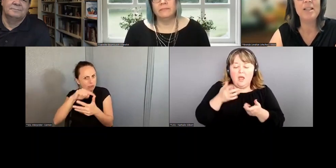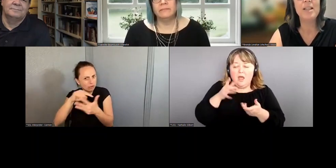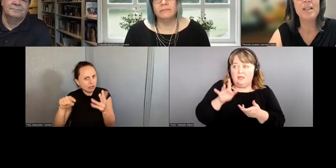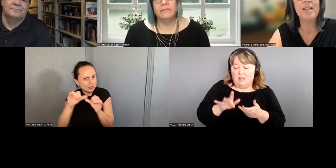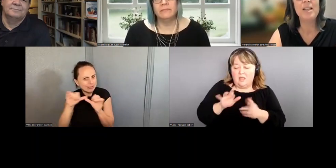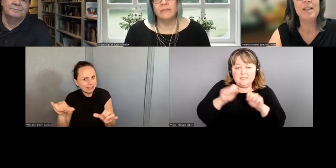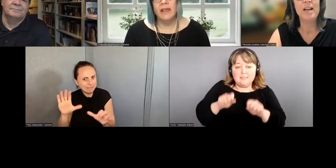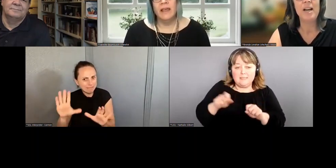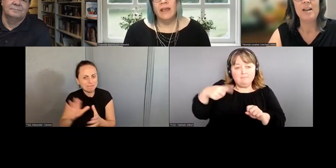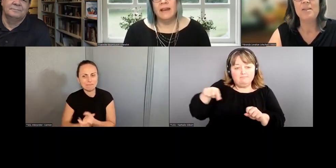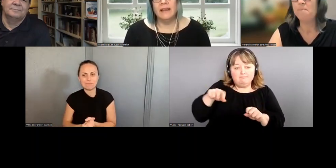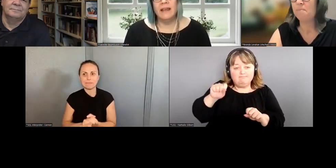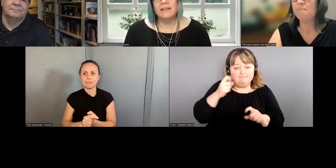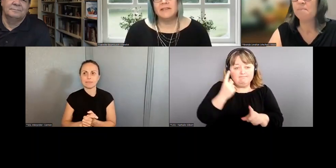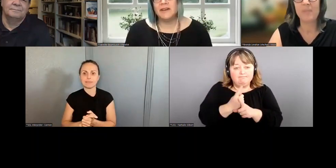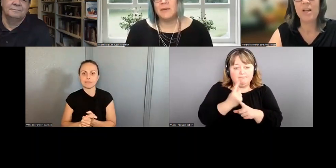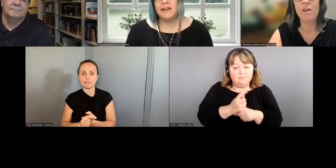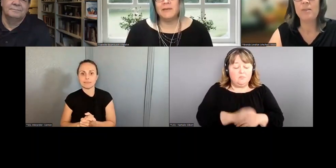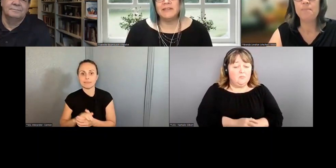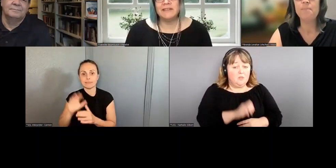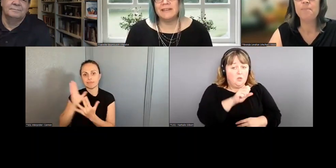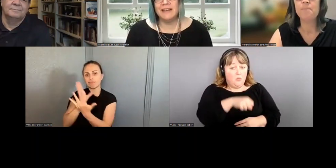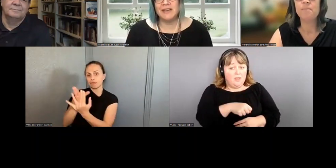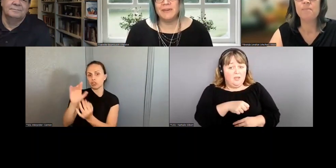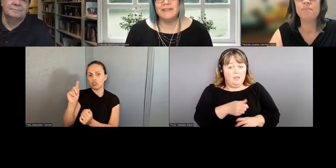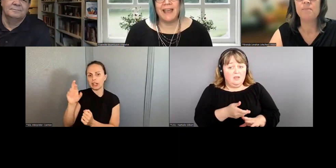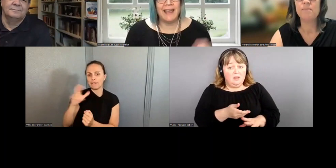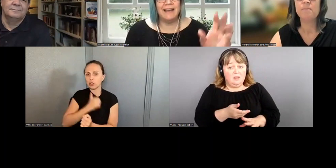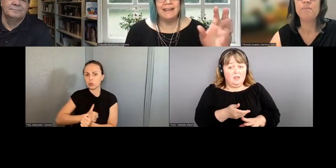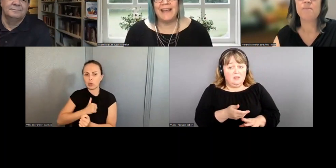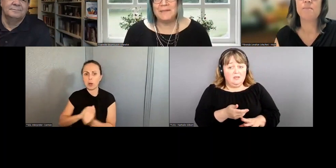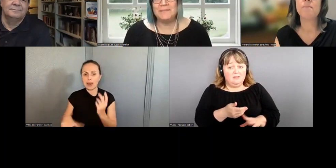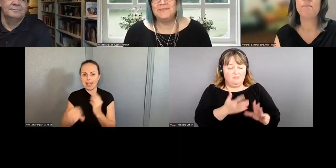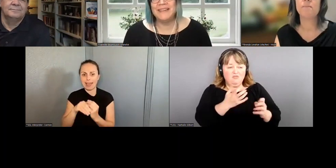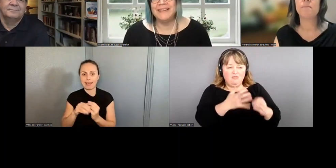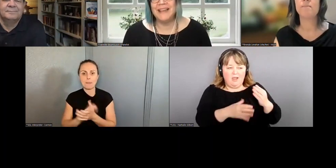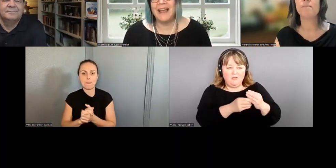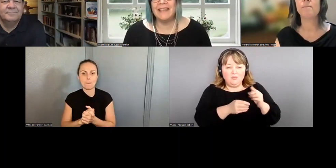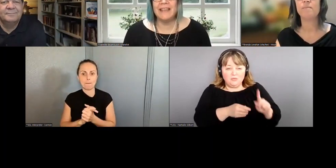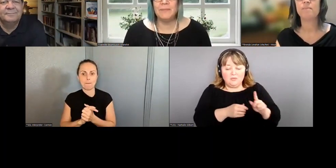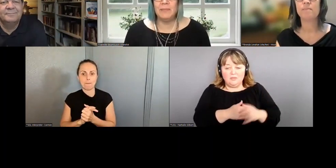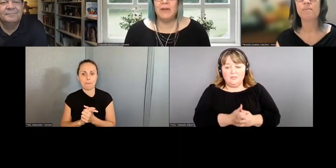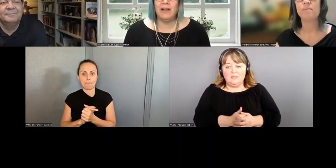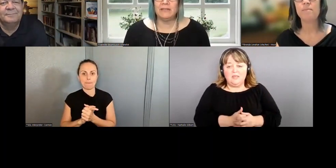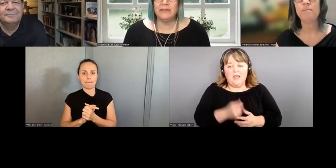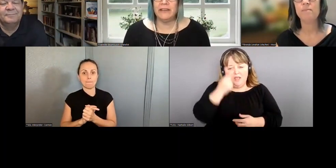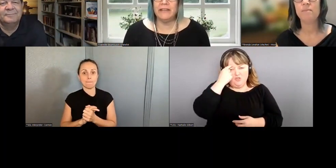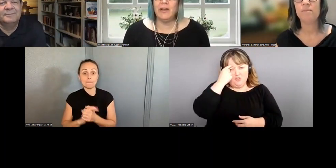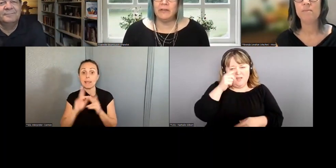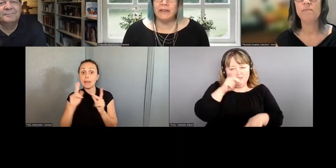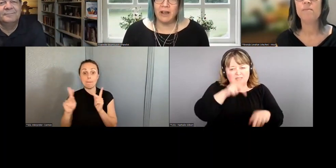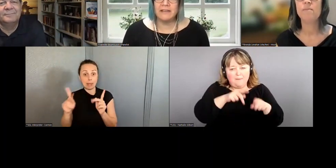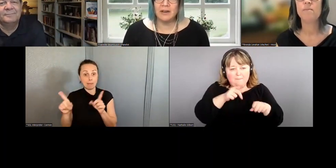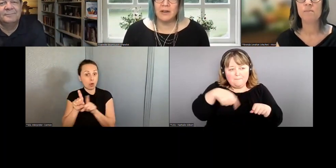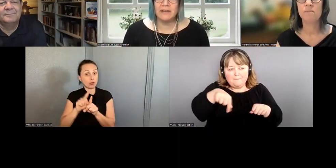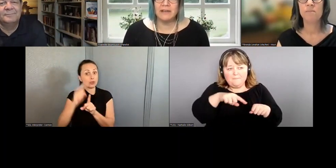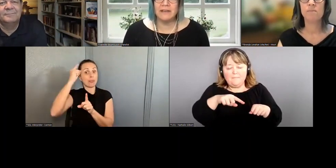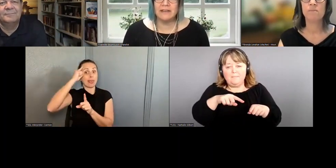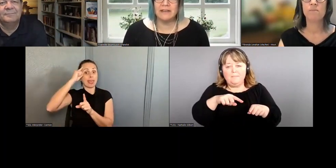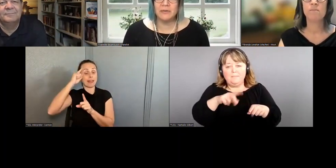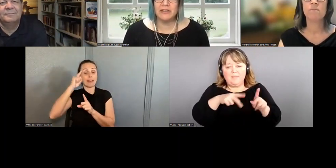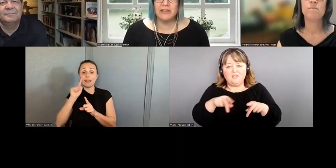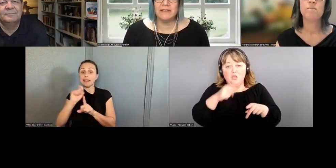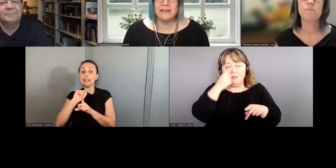Absolutely. And sorry, Brenda, I would just jump in to add, I think that people also who think the only consequence of